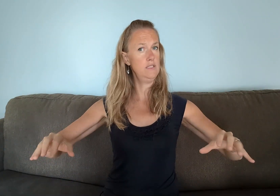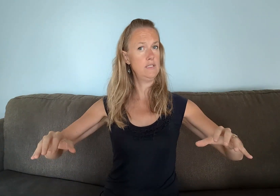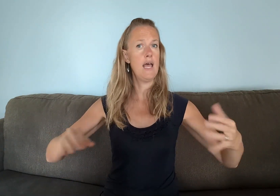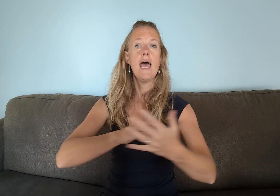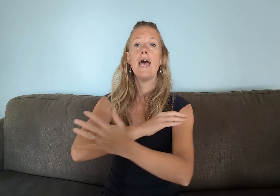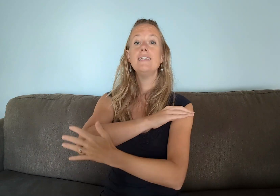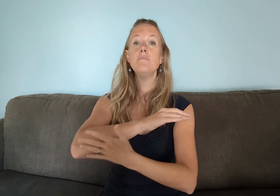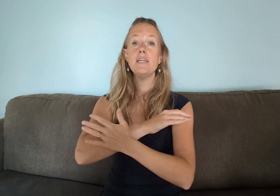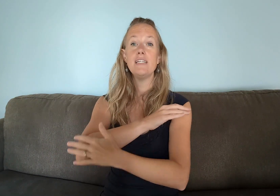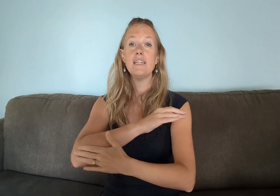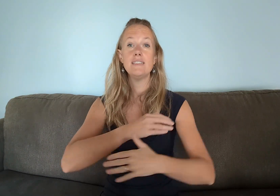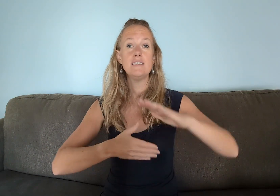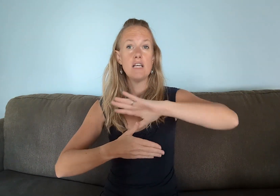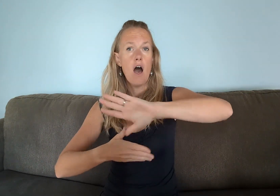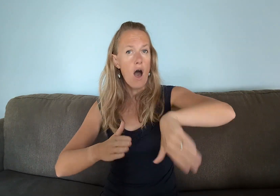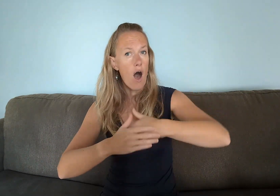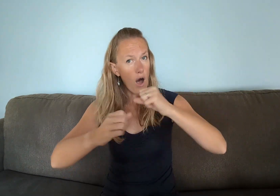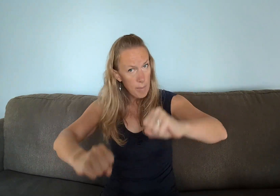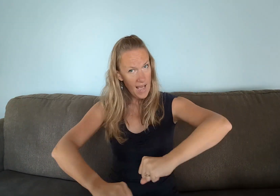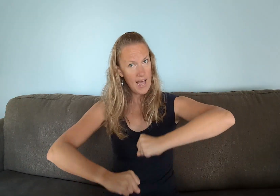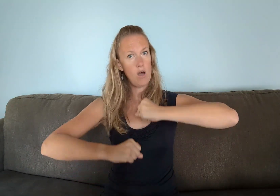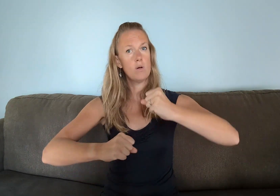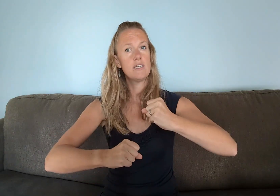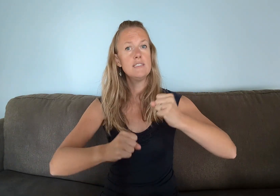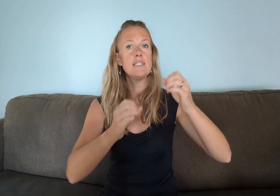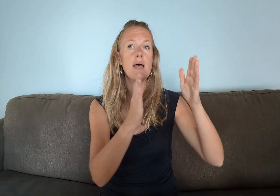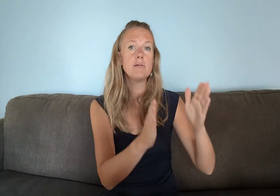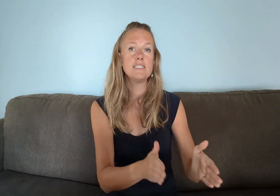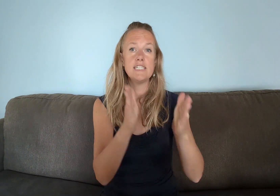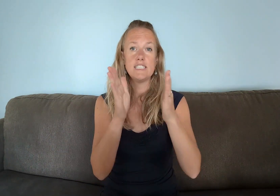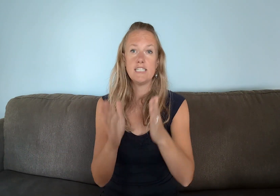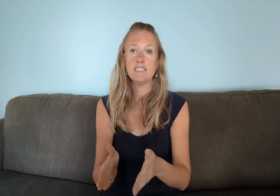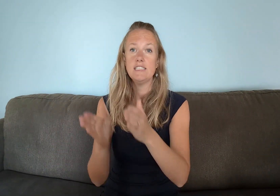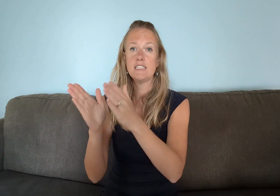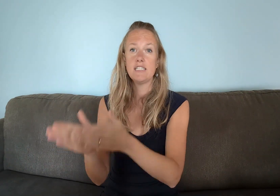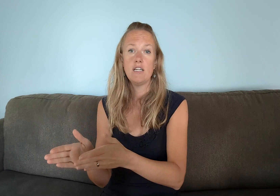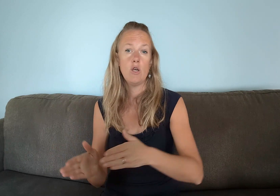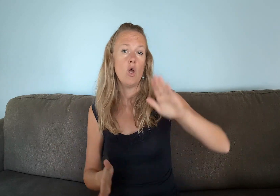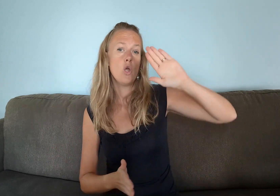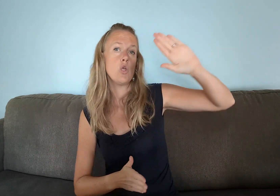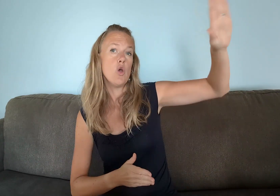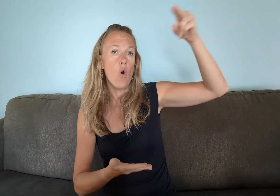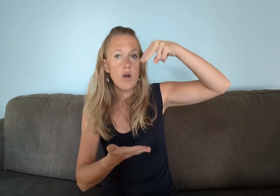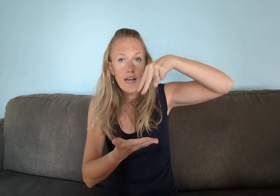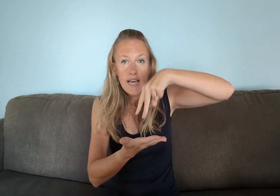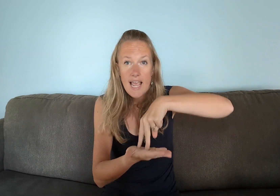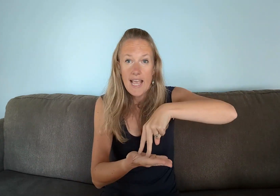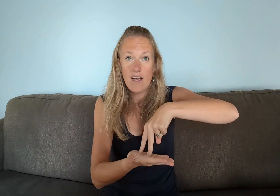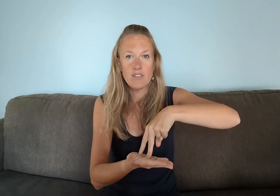thrones and dominions, all powers and positions. Your name